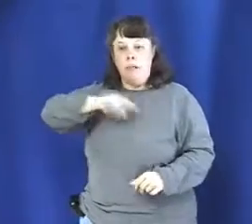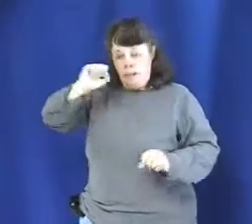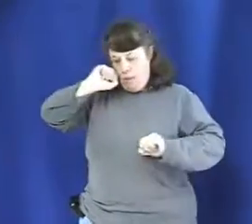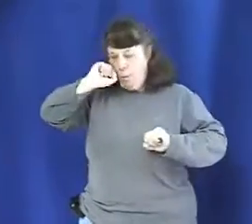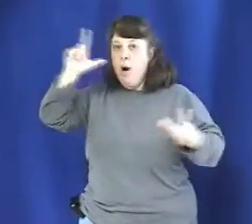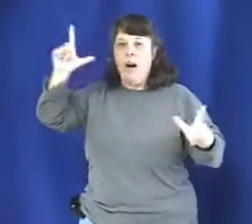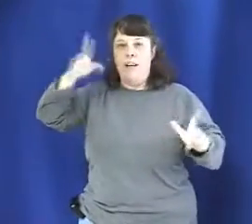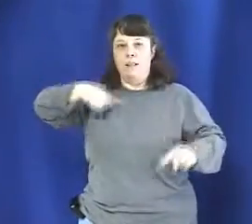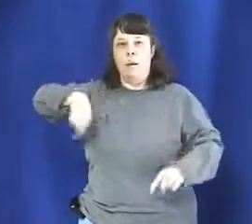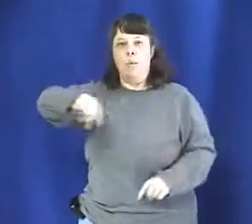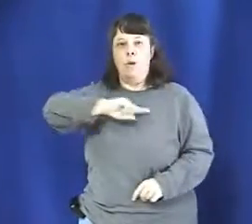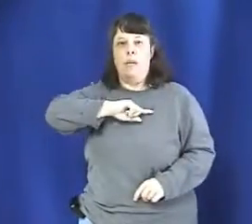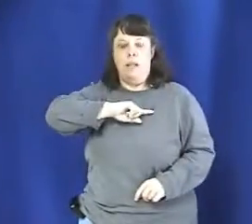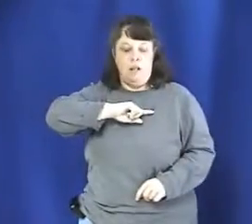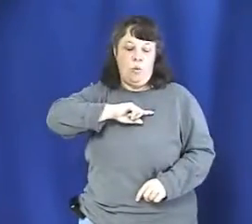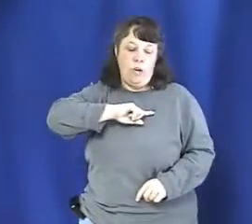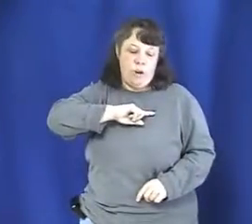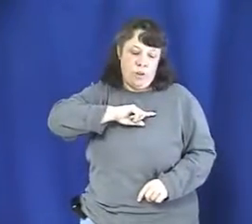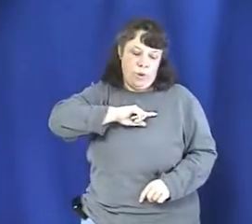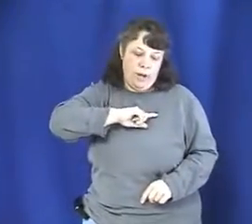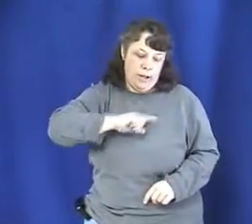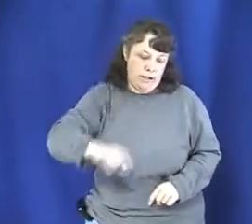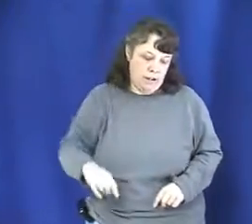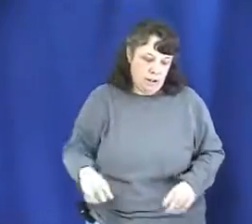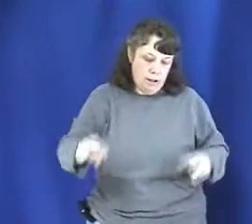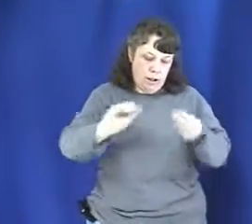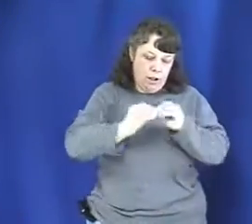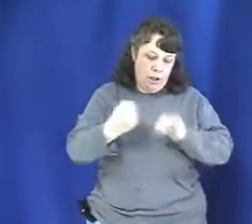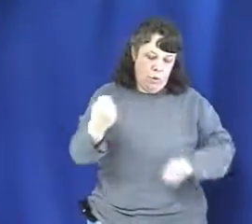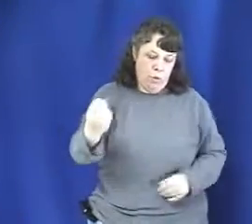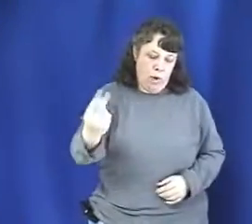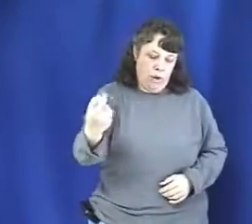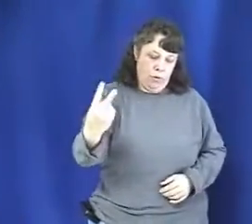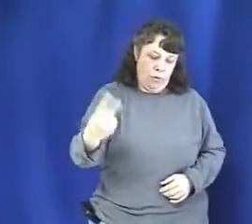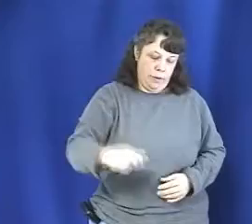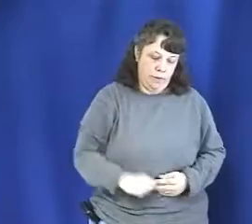We surprise, we. We are surprised. Number 12.